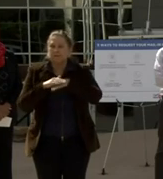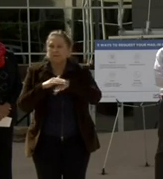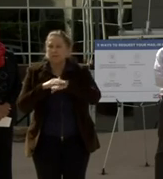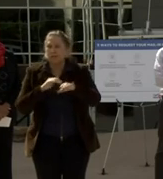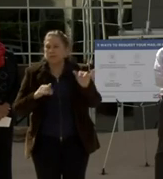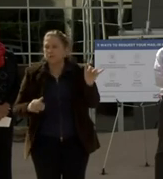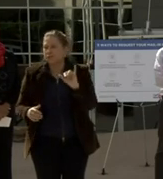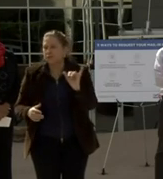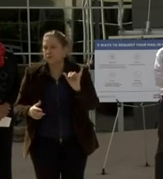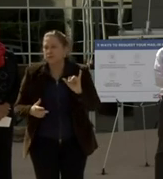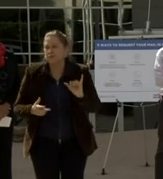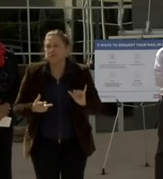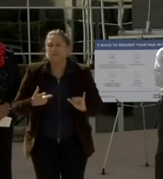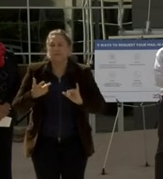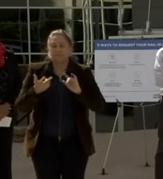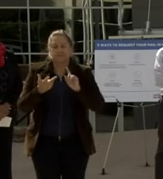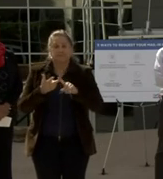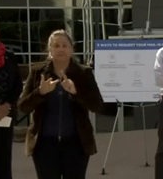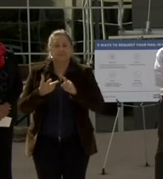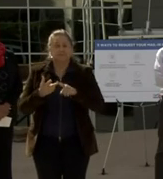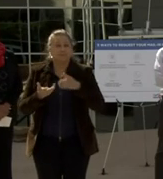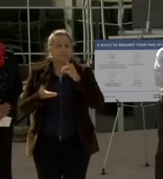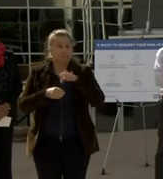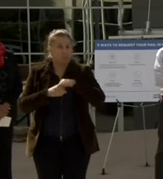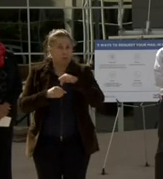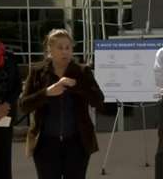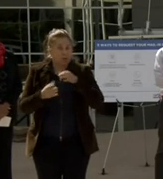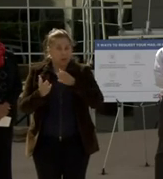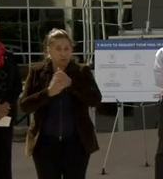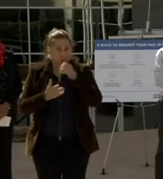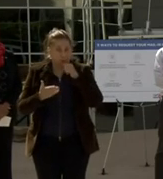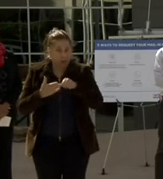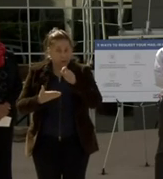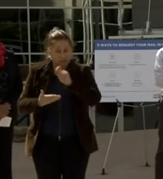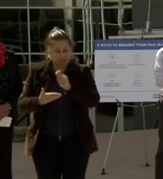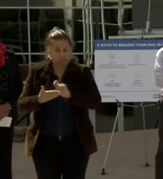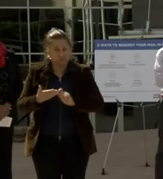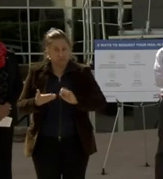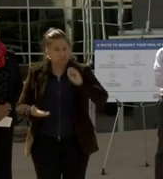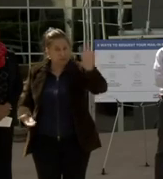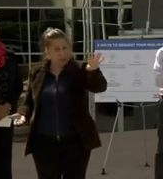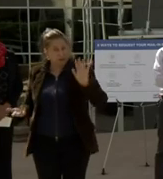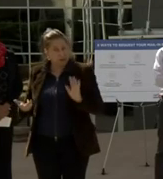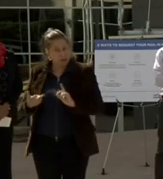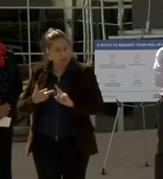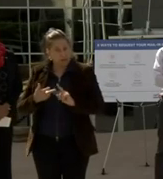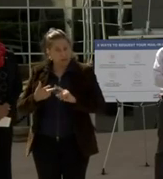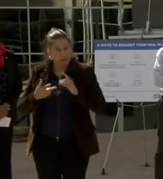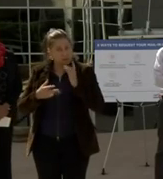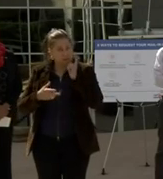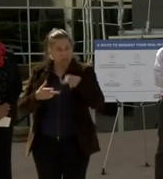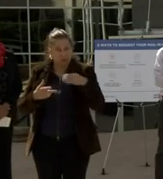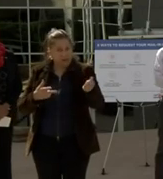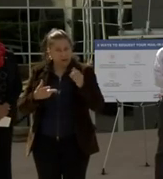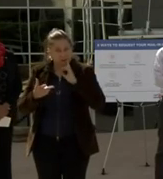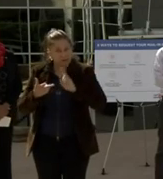option. We plan to open the vote centers starting May 22nd through June 2nd, Election Day,